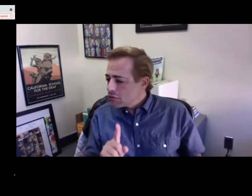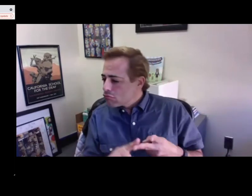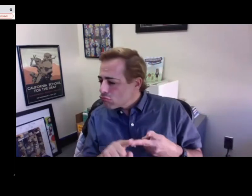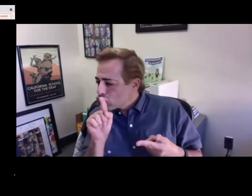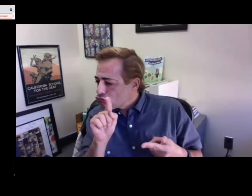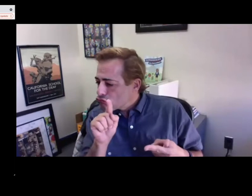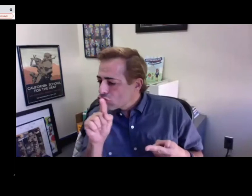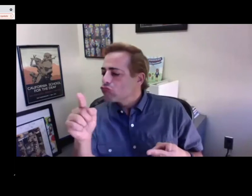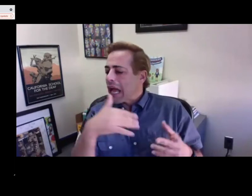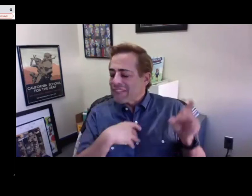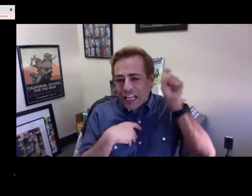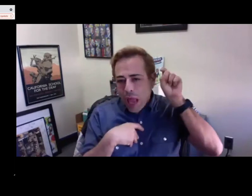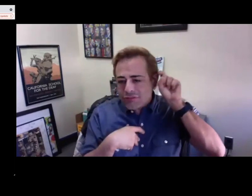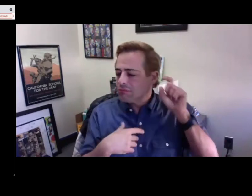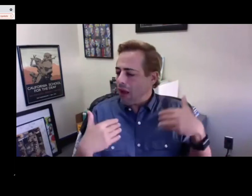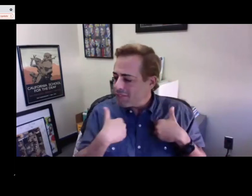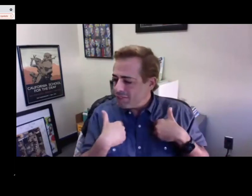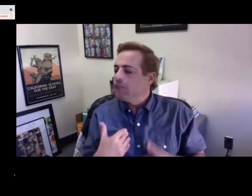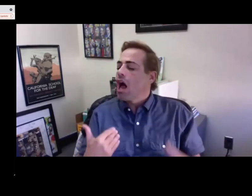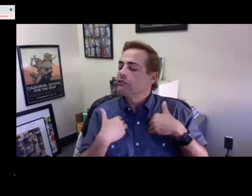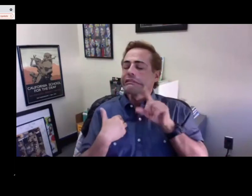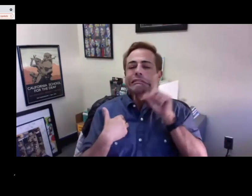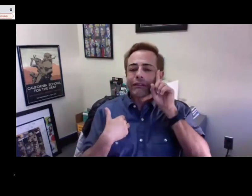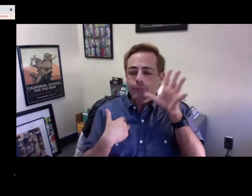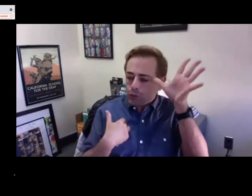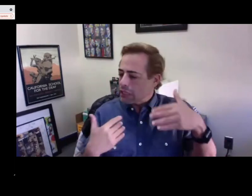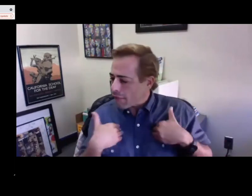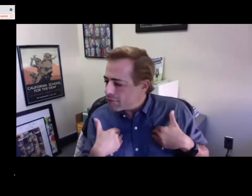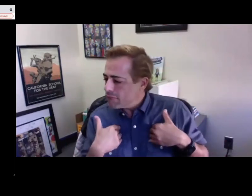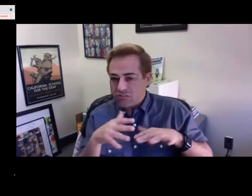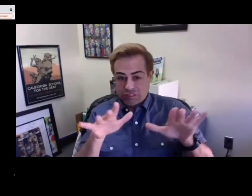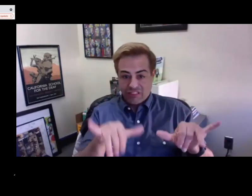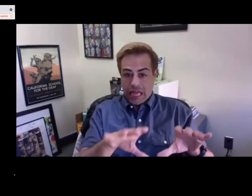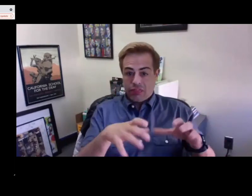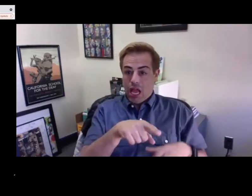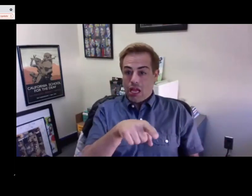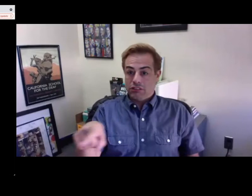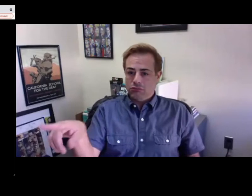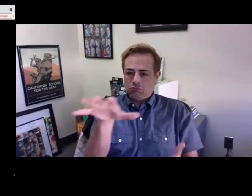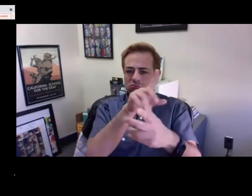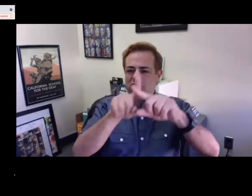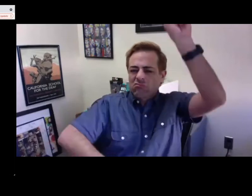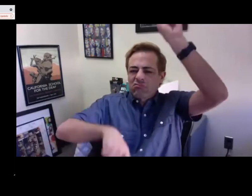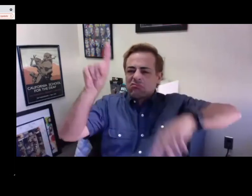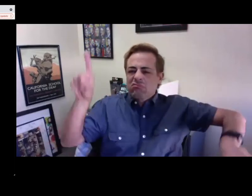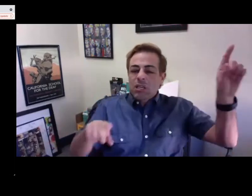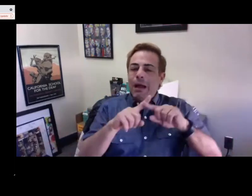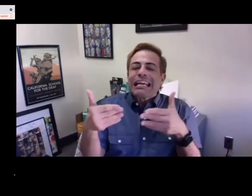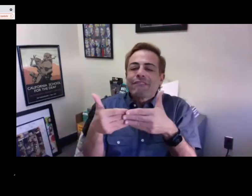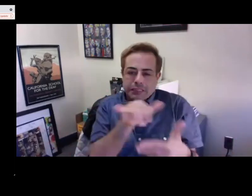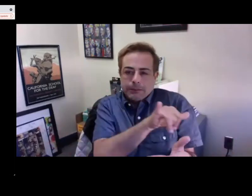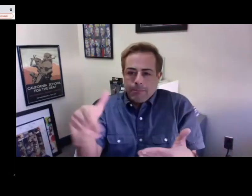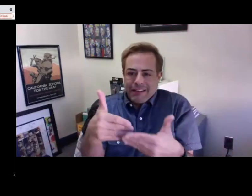they have cochlear implants. Some of them have hearing aids. Some of them have deaf parents. So there's a variety of